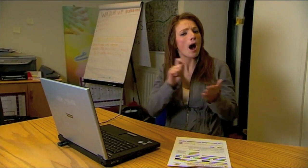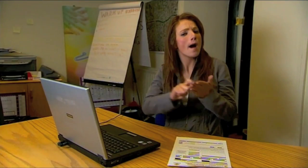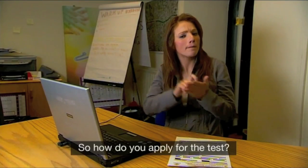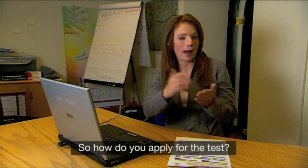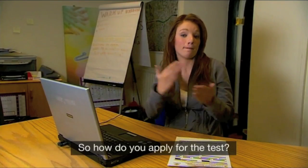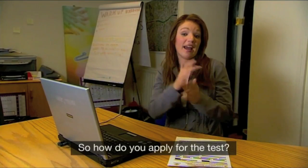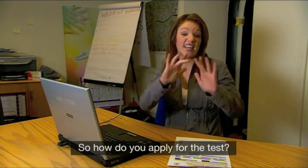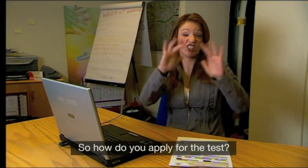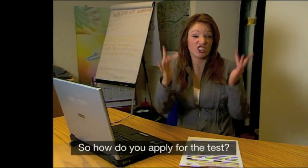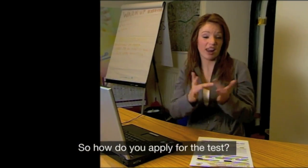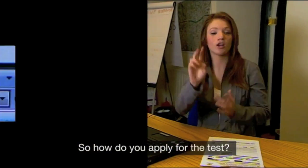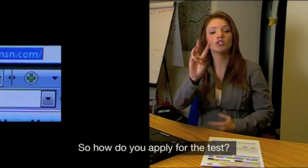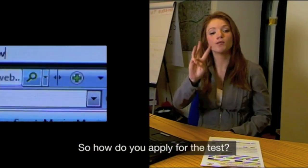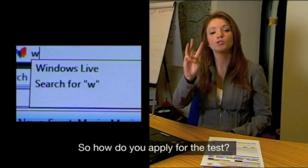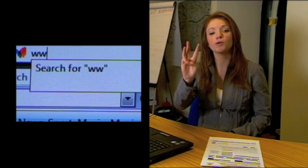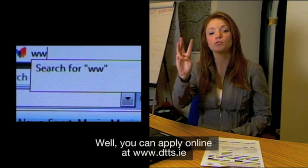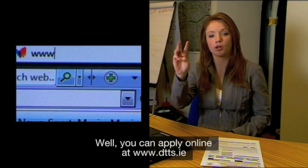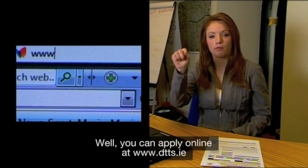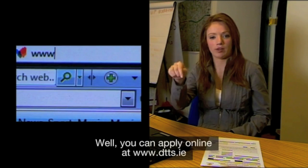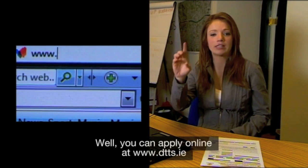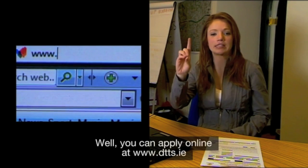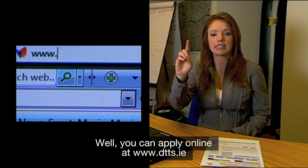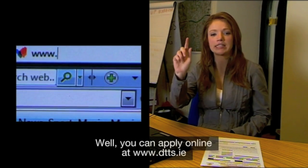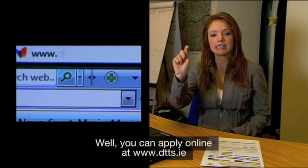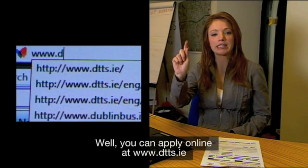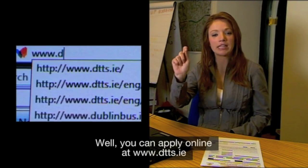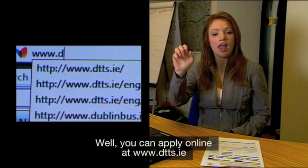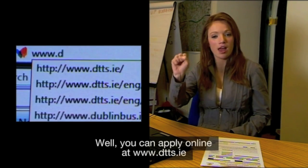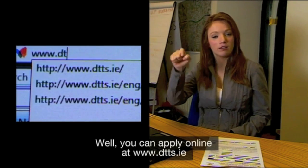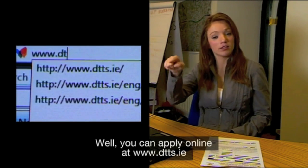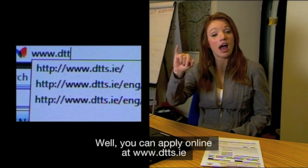So, how do you apply for the test? Well, you can apply online at